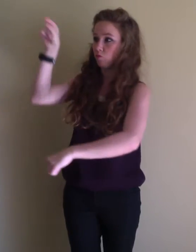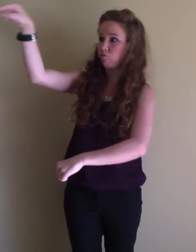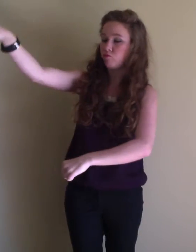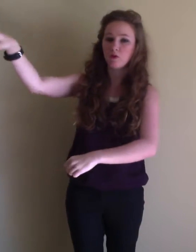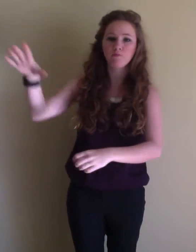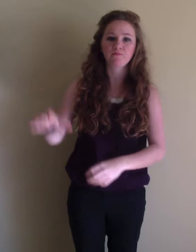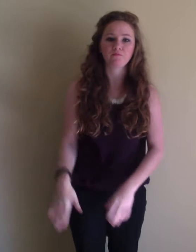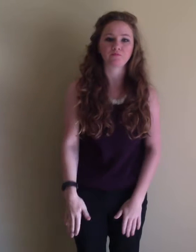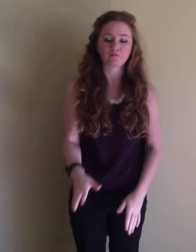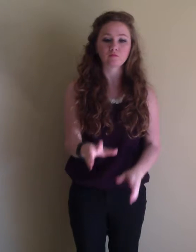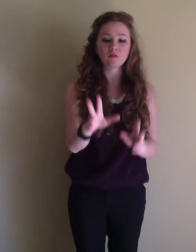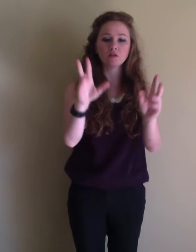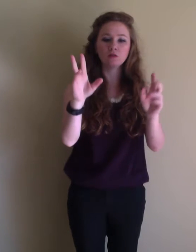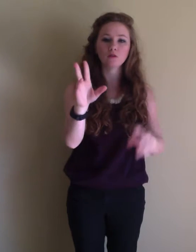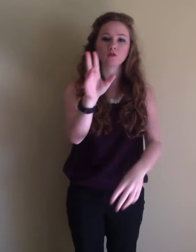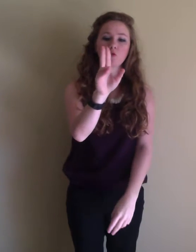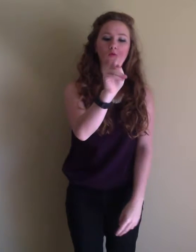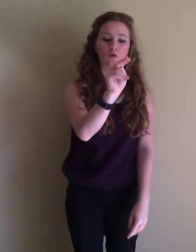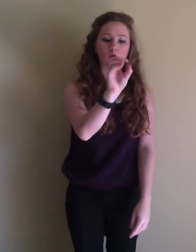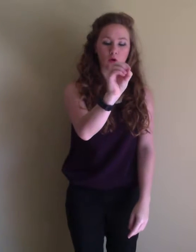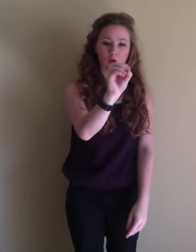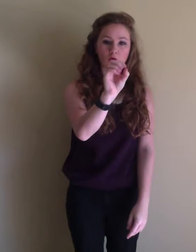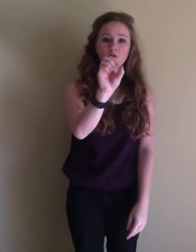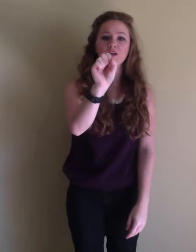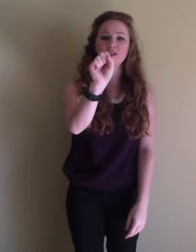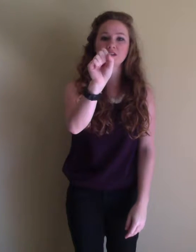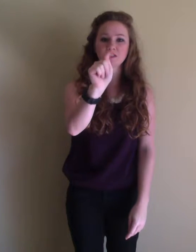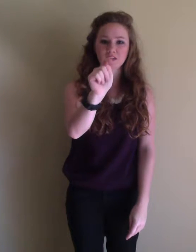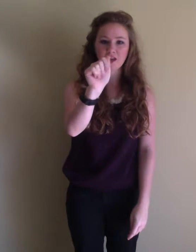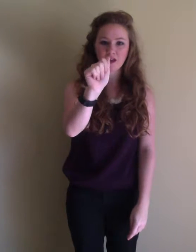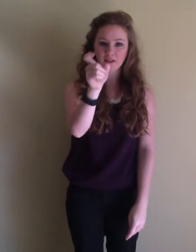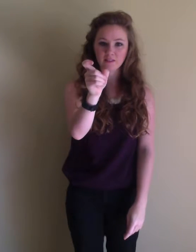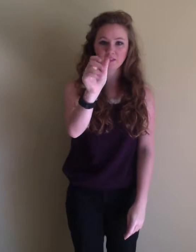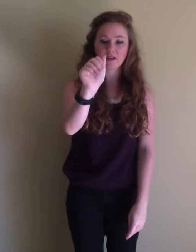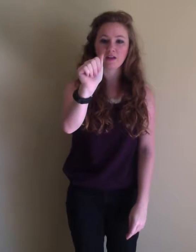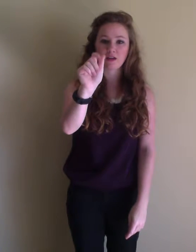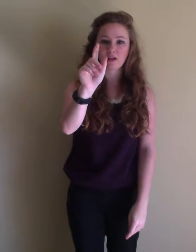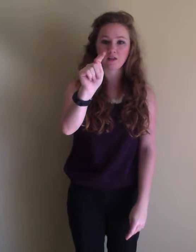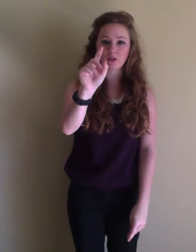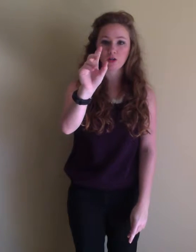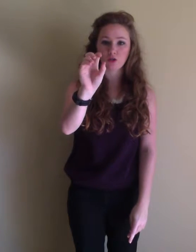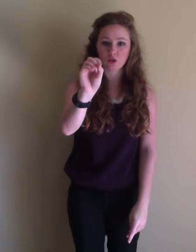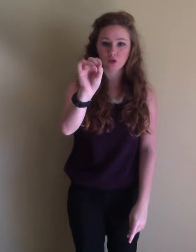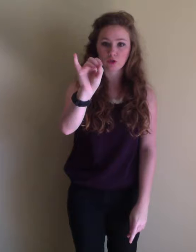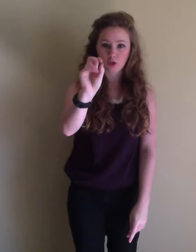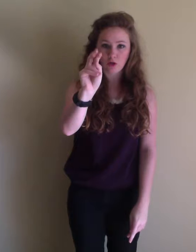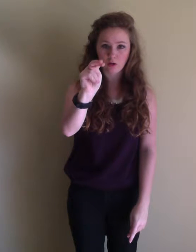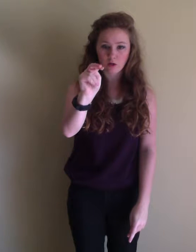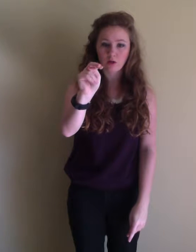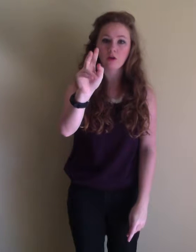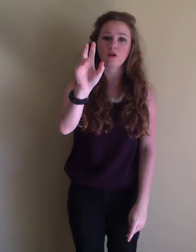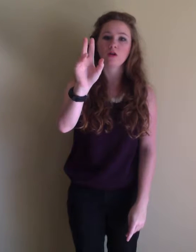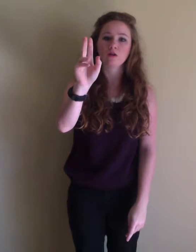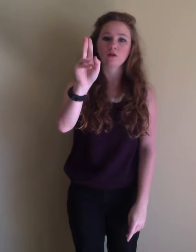No taxation without representation. Let's do it again. No taxation without representation. One more time, double speed. No taxation without